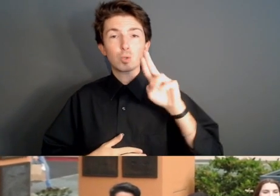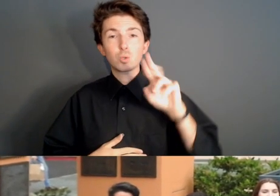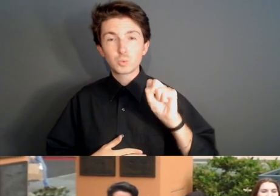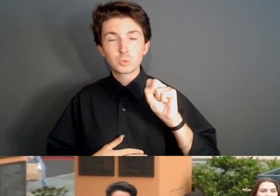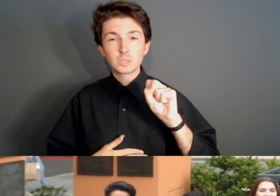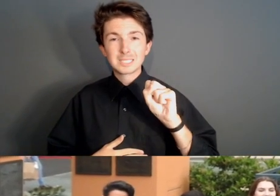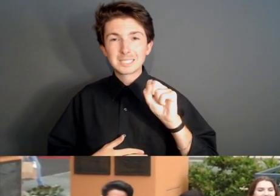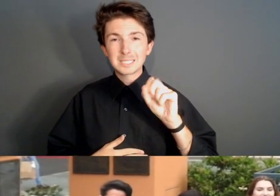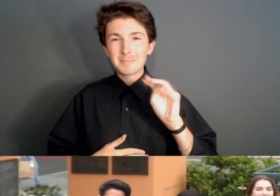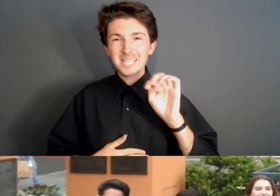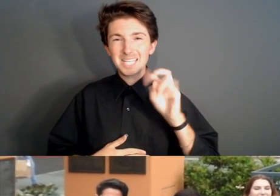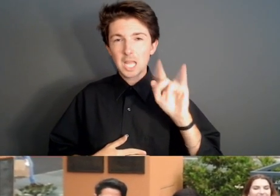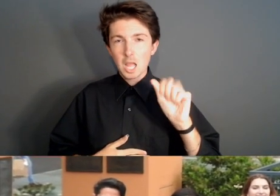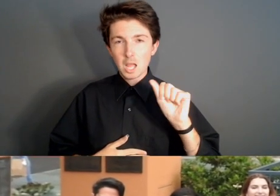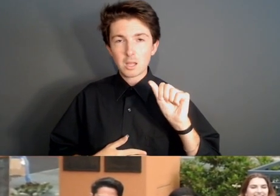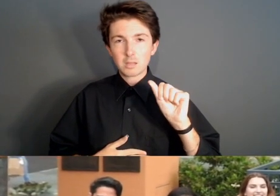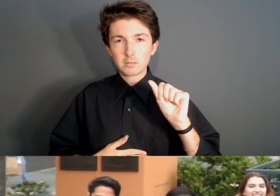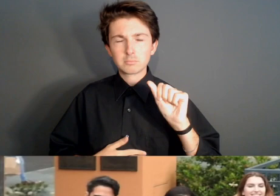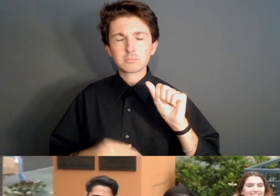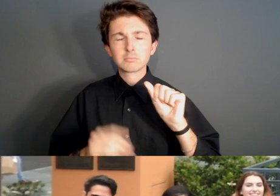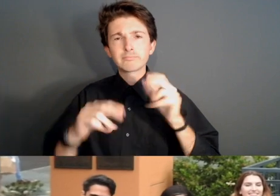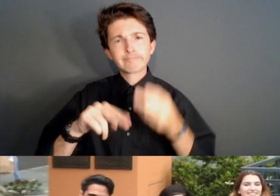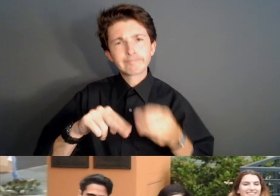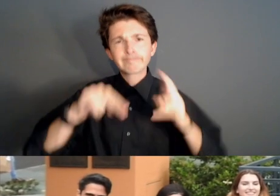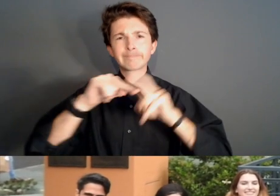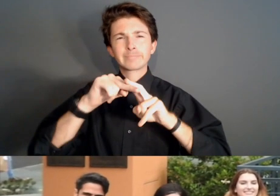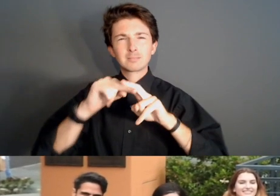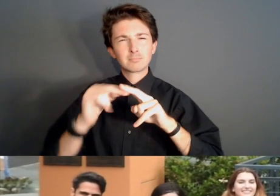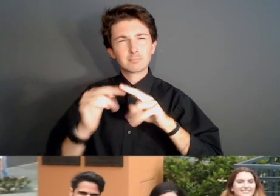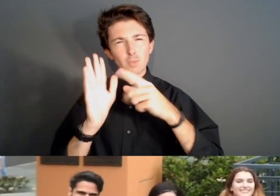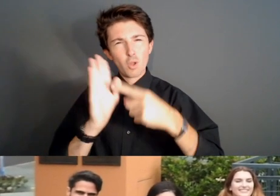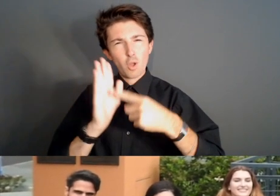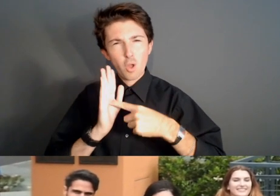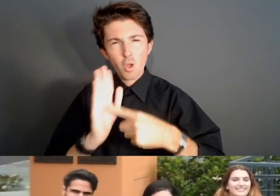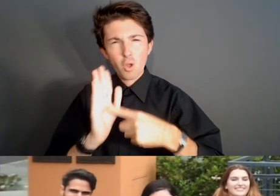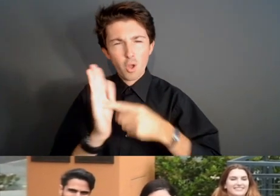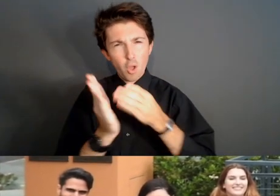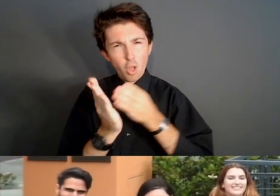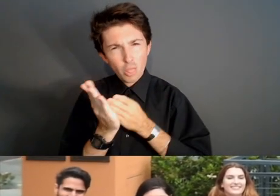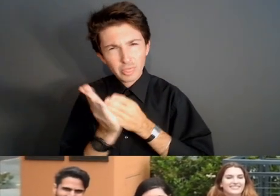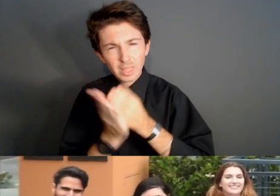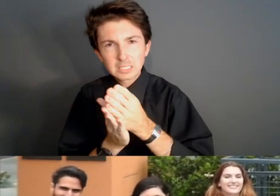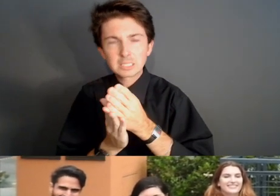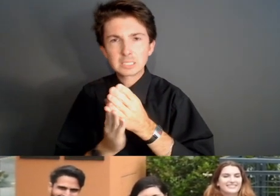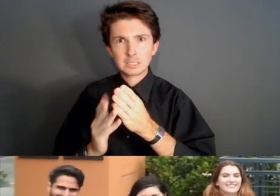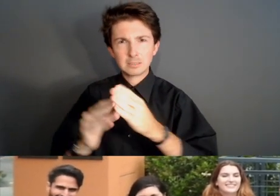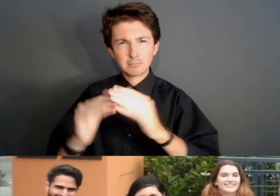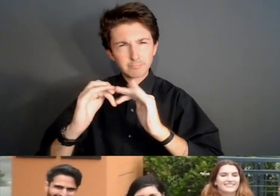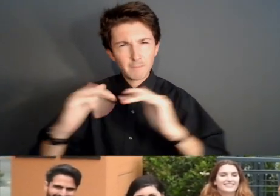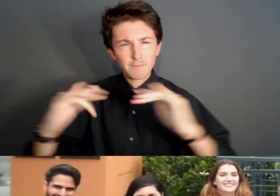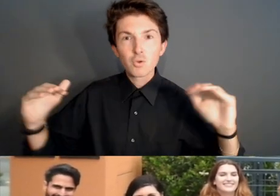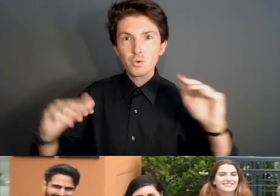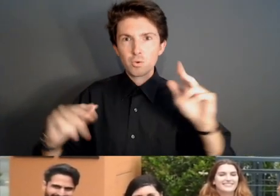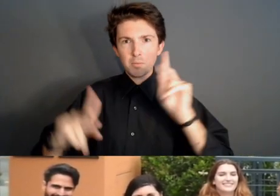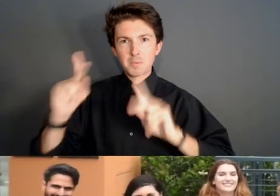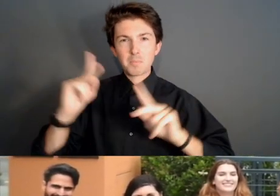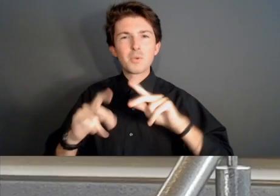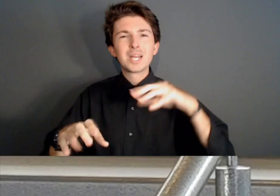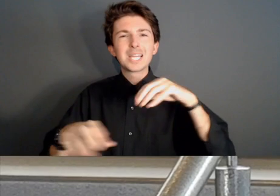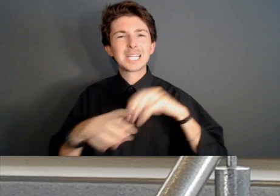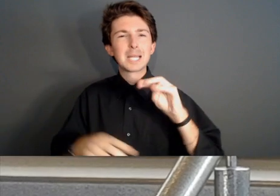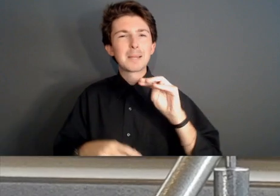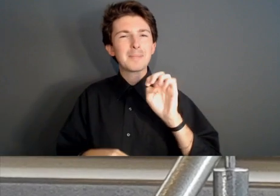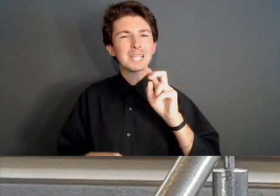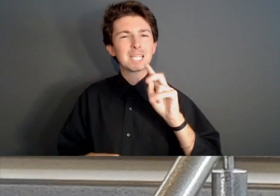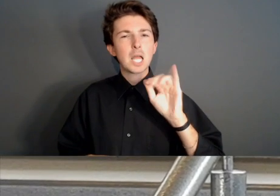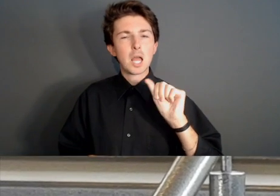to increase diverse and authentic representation of persons with disabilities in media